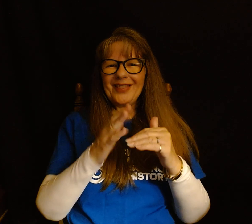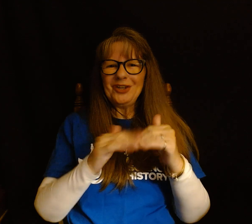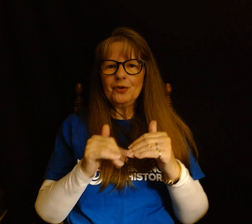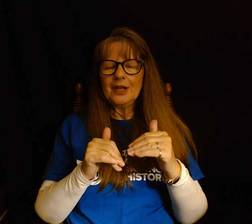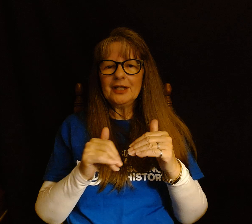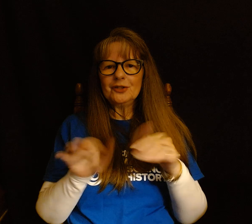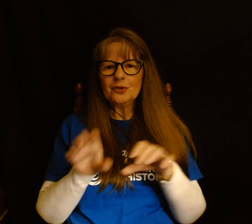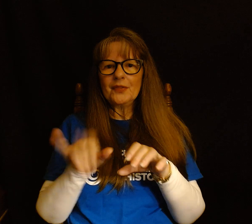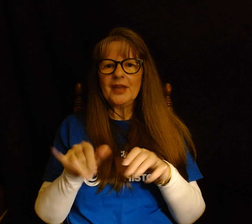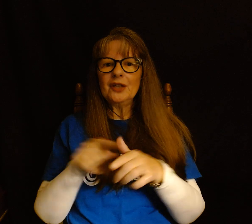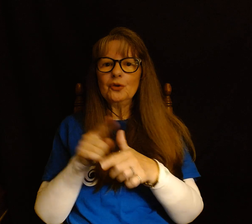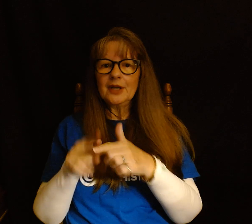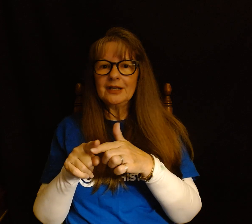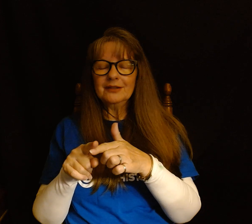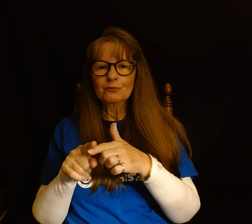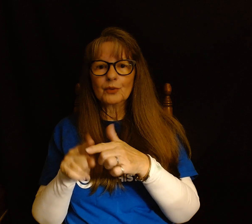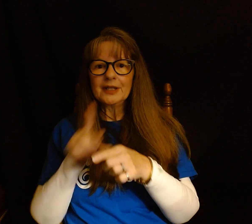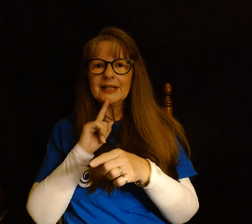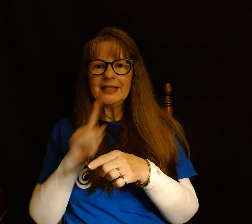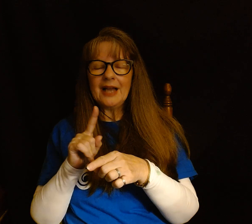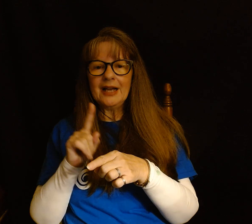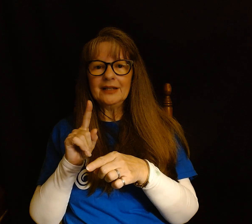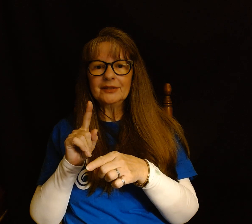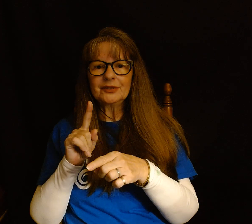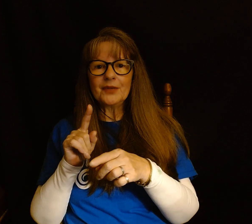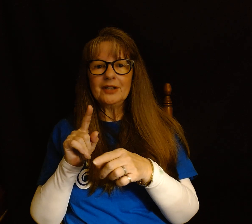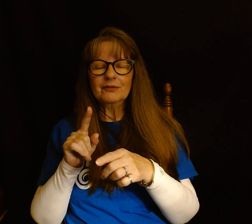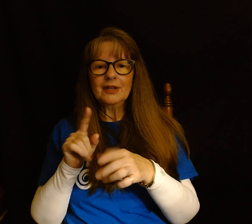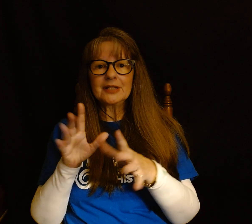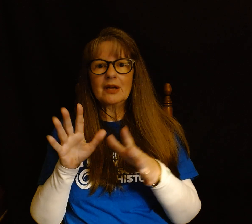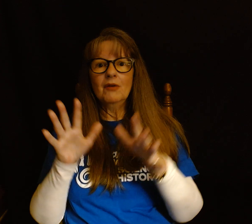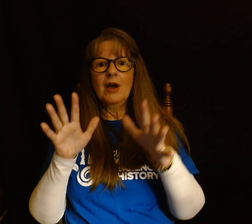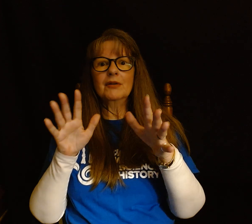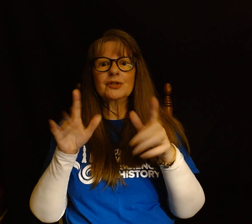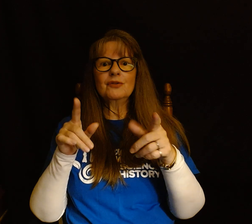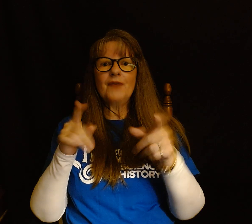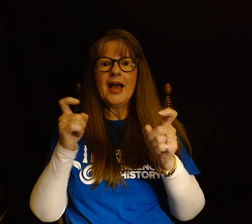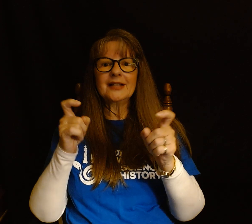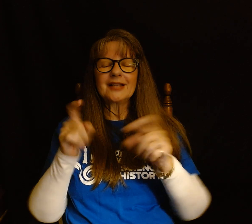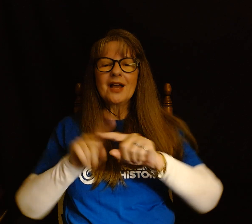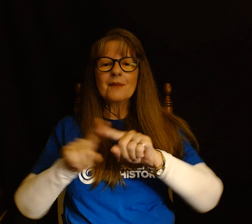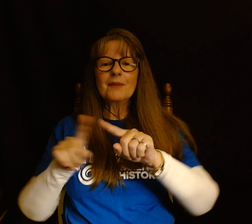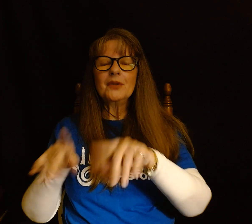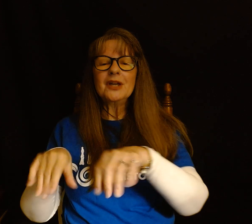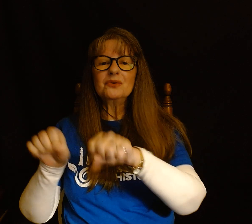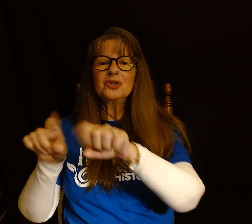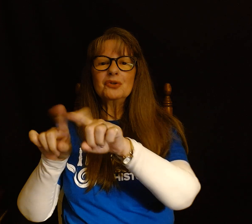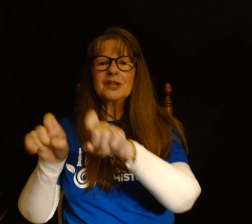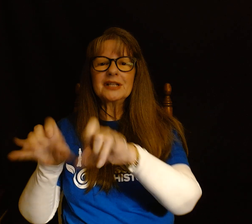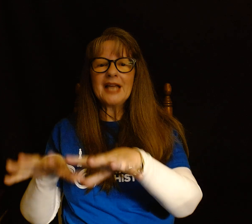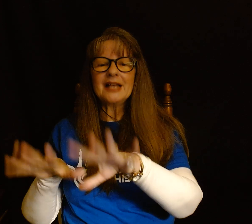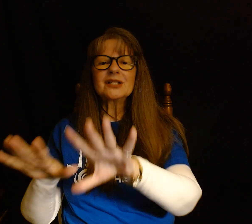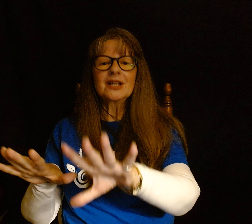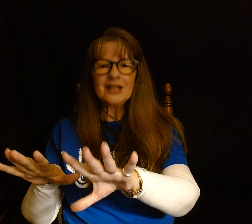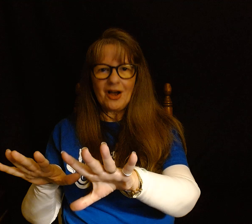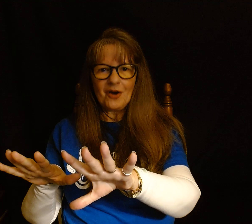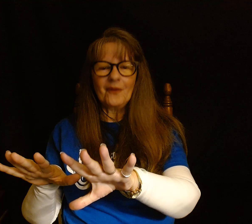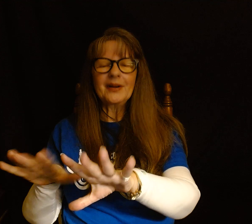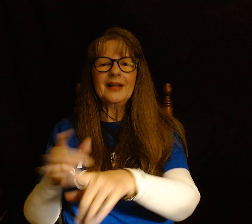you could do it, then you could really, so then it's like, oh no, it's too fast. But when then you took a test, oh, that